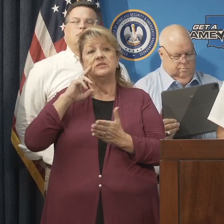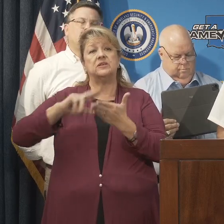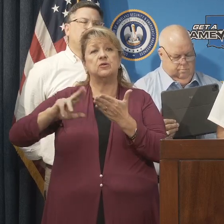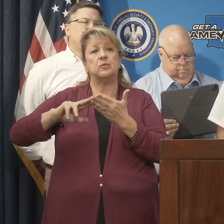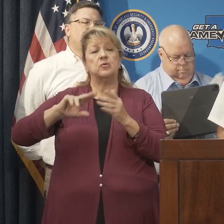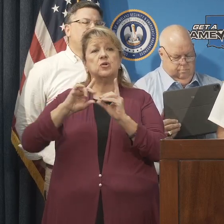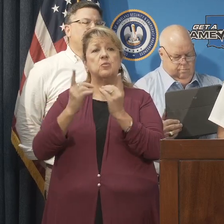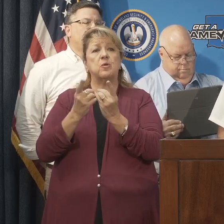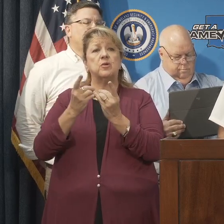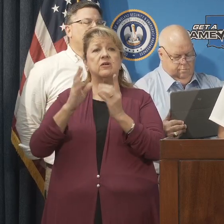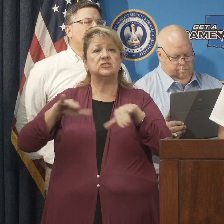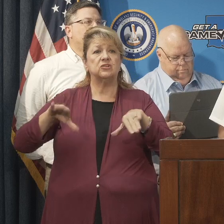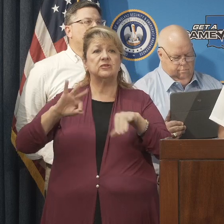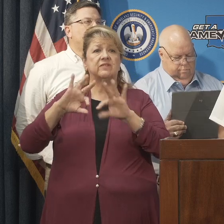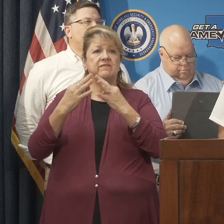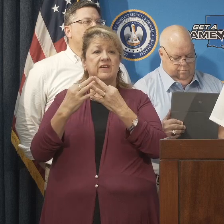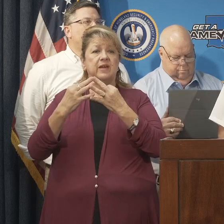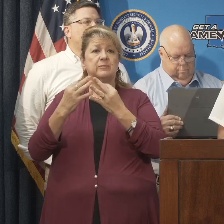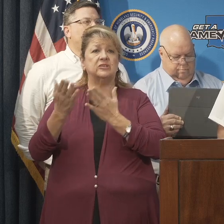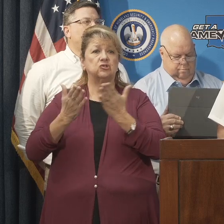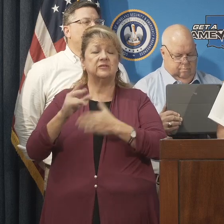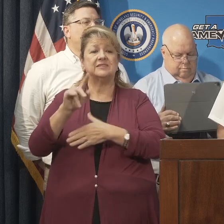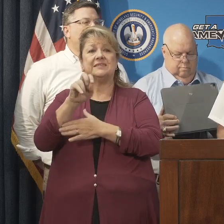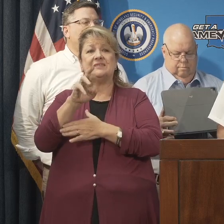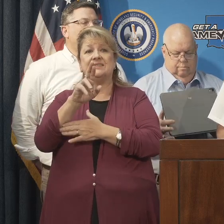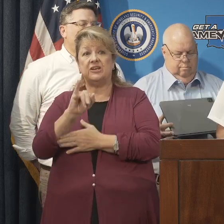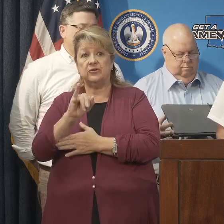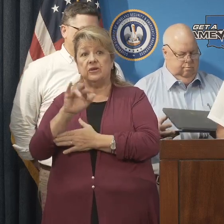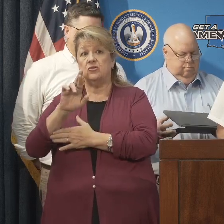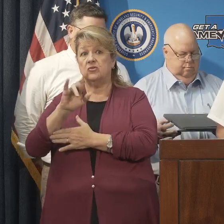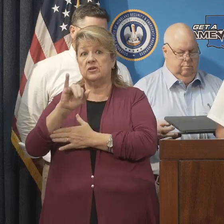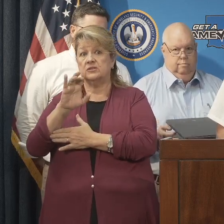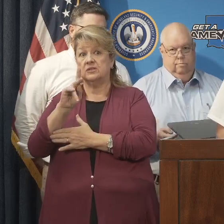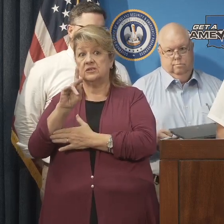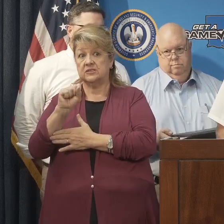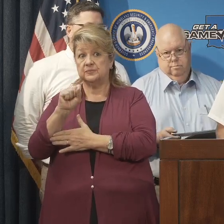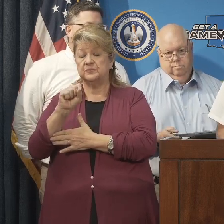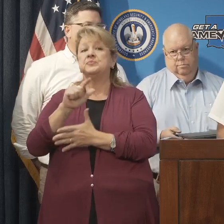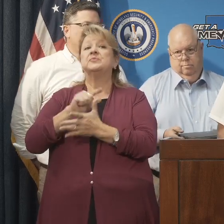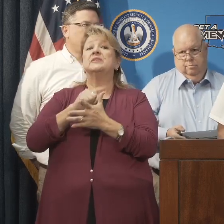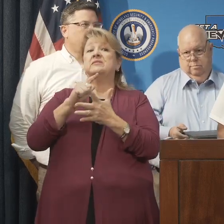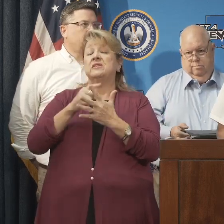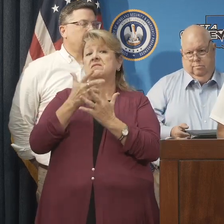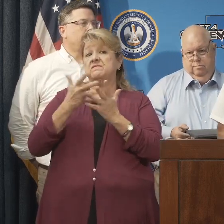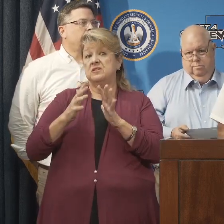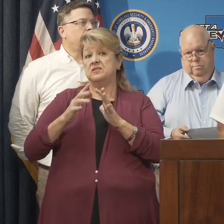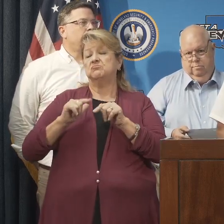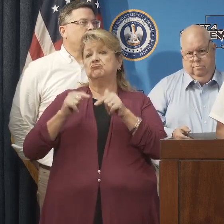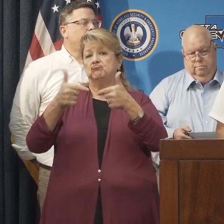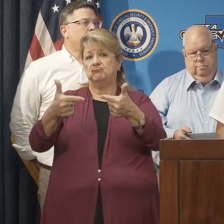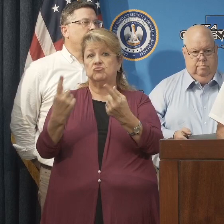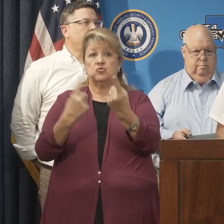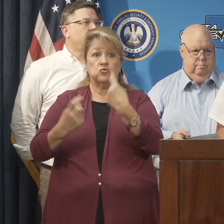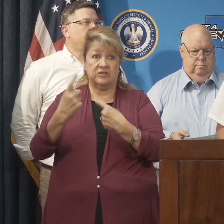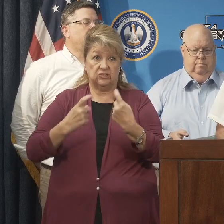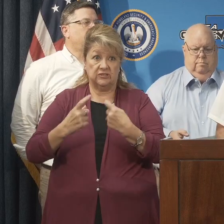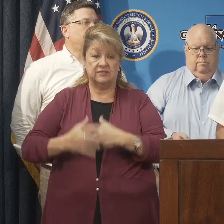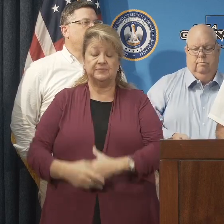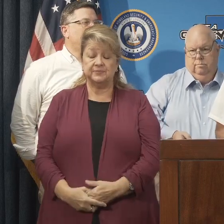Department of Children and Family Services, Terry Ricks. And then after that, we will take some questions.